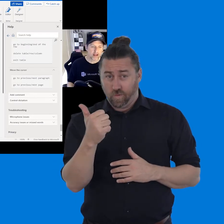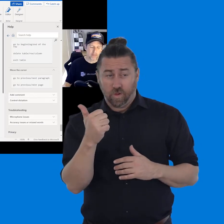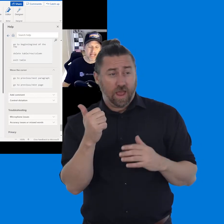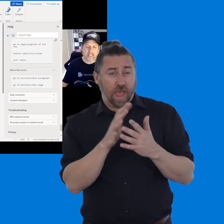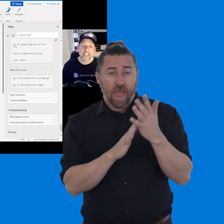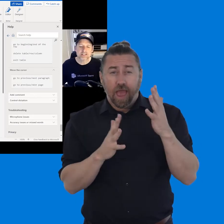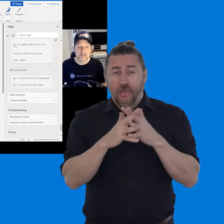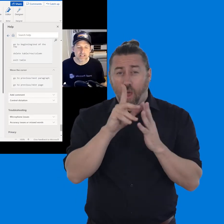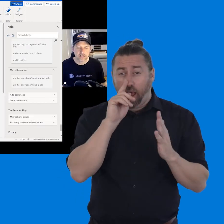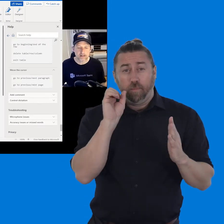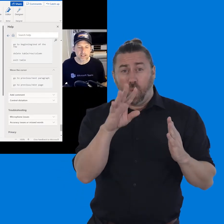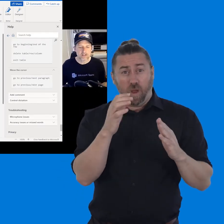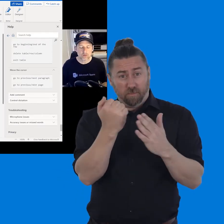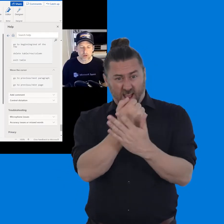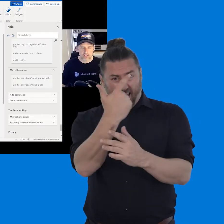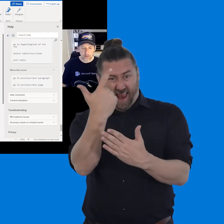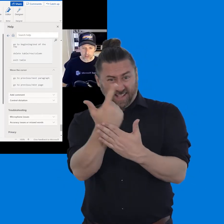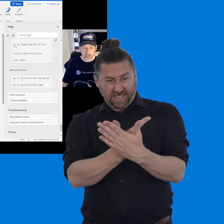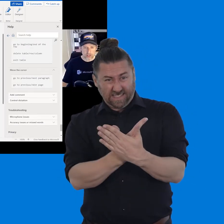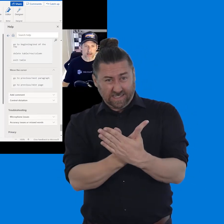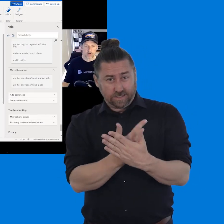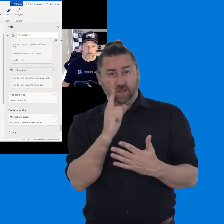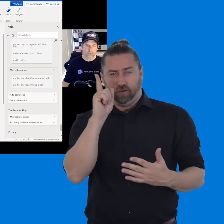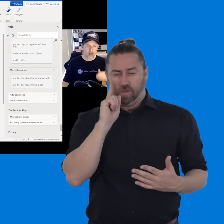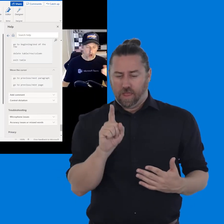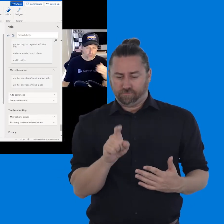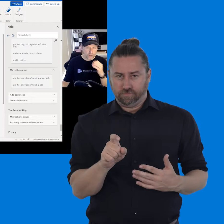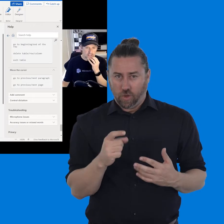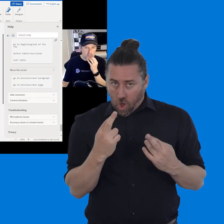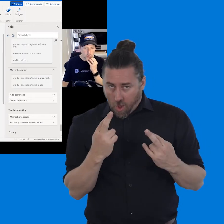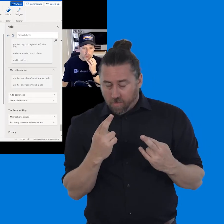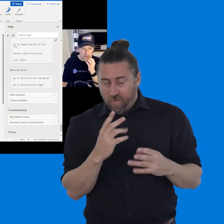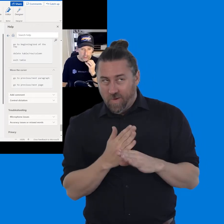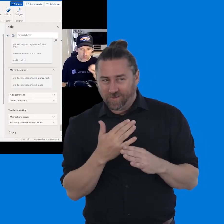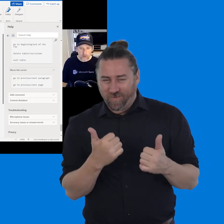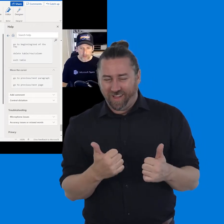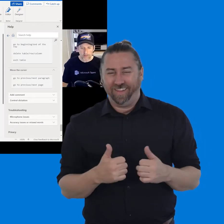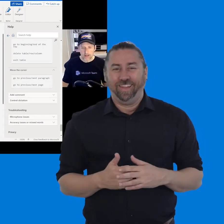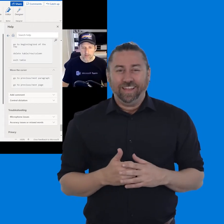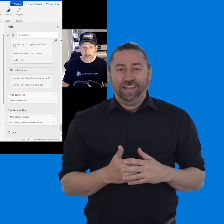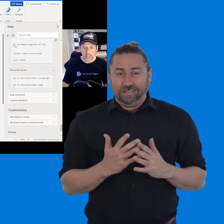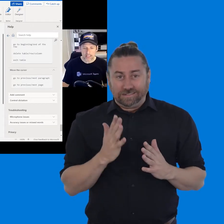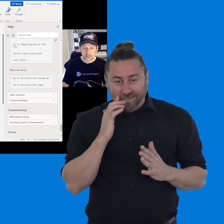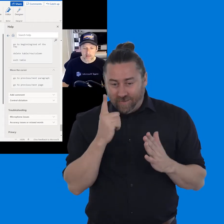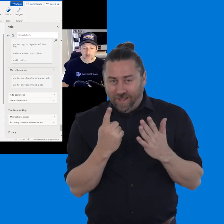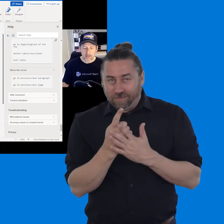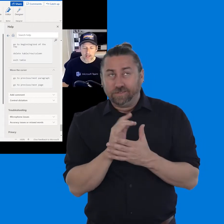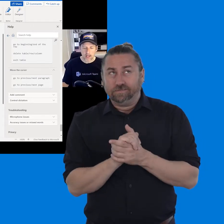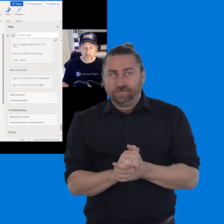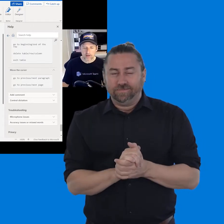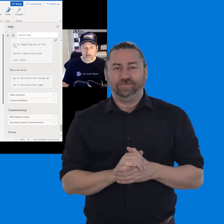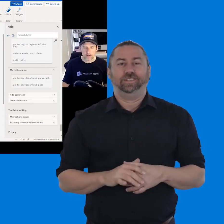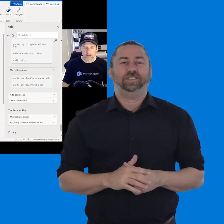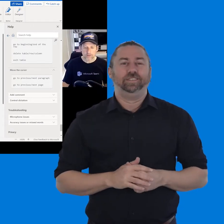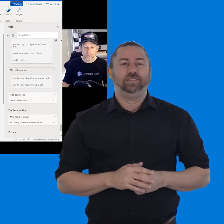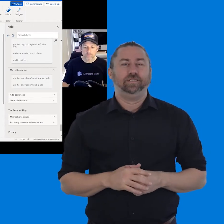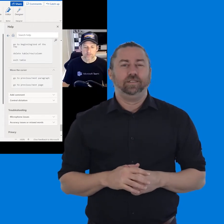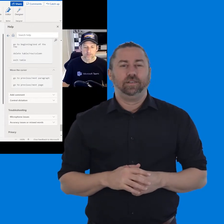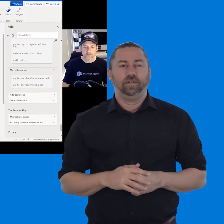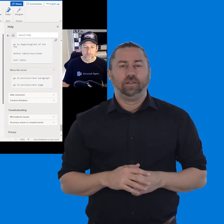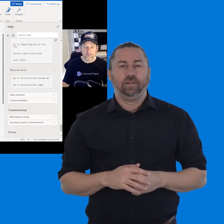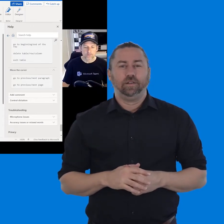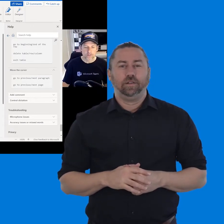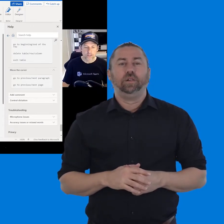using, like, making lists and other things as well. So I'm going to turn this back on. Hopefully it's going to work really well for me, but let's give it a bit of a go.